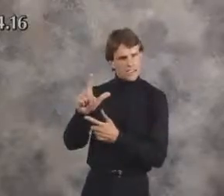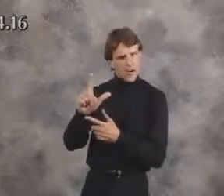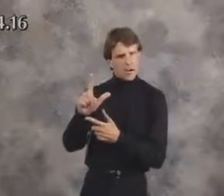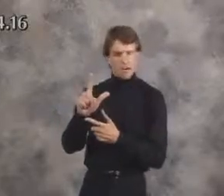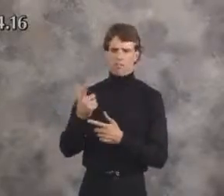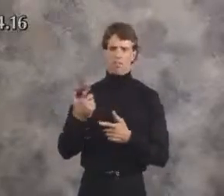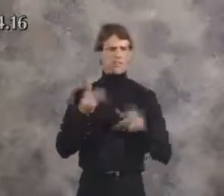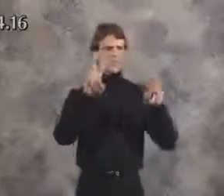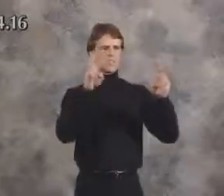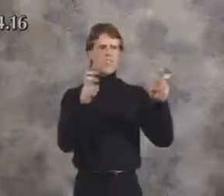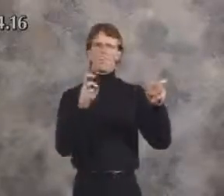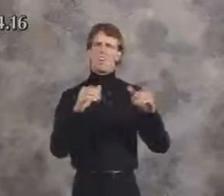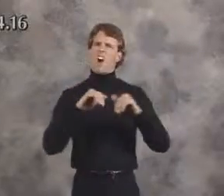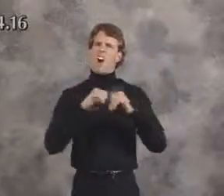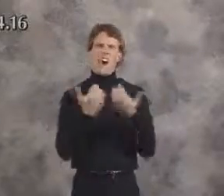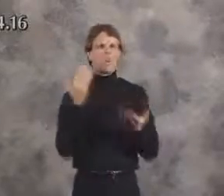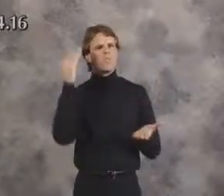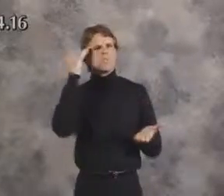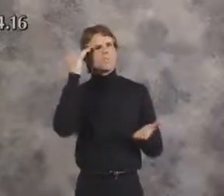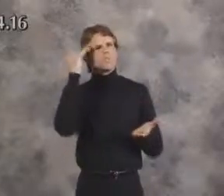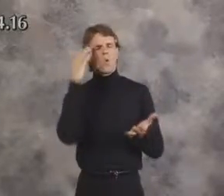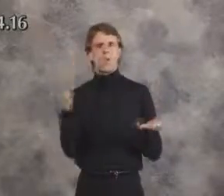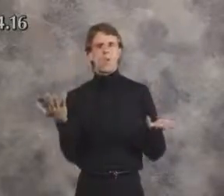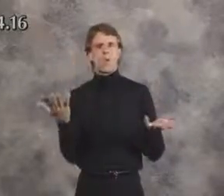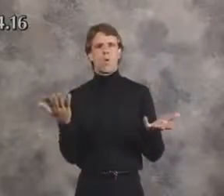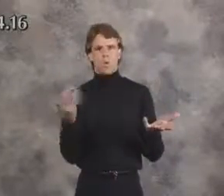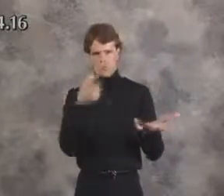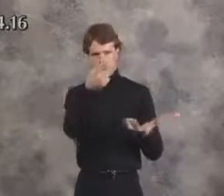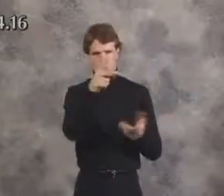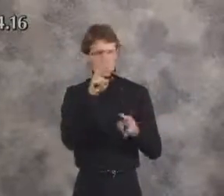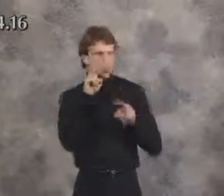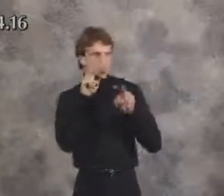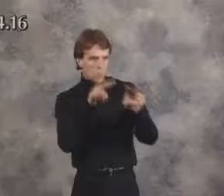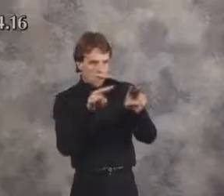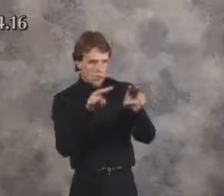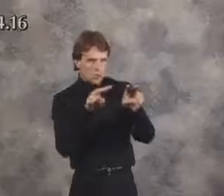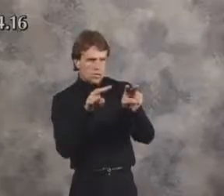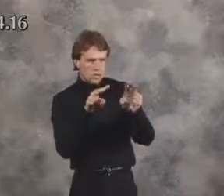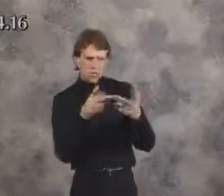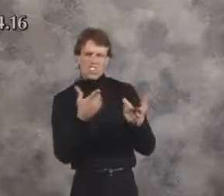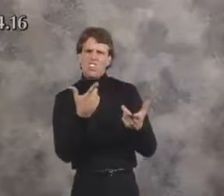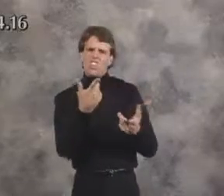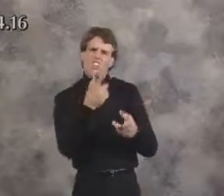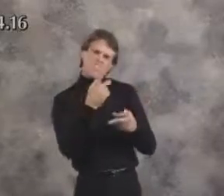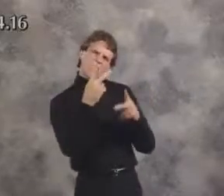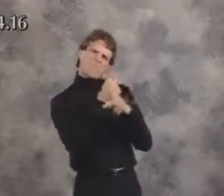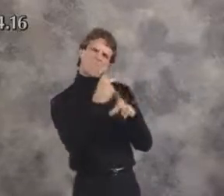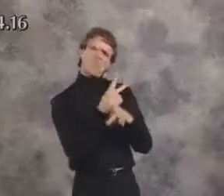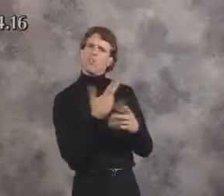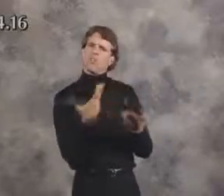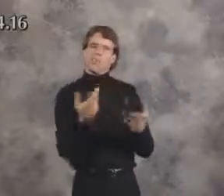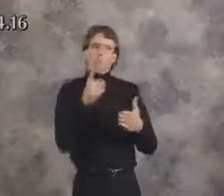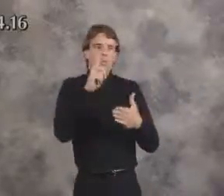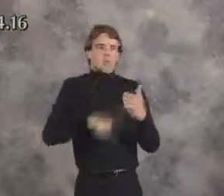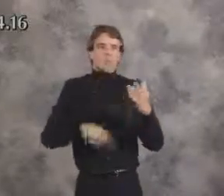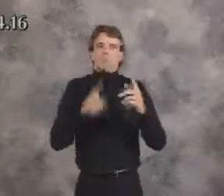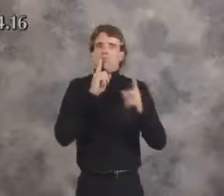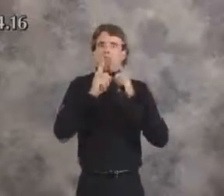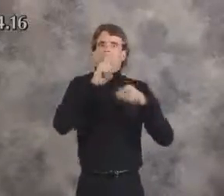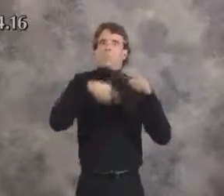Now, how do you know what the ASL topic is? Well, you watch and figure